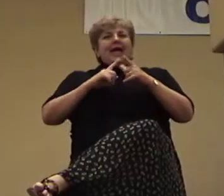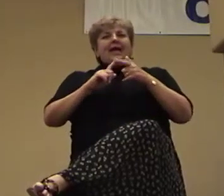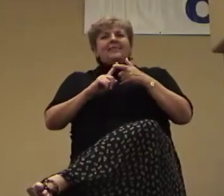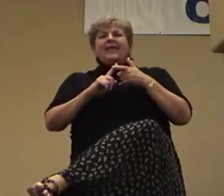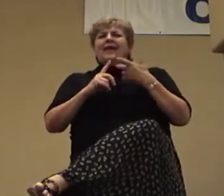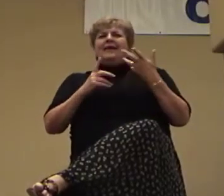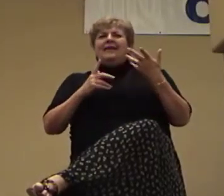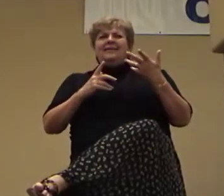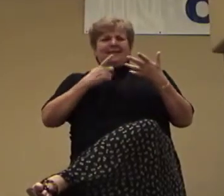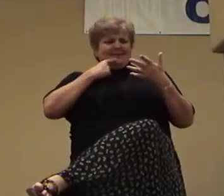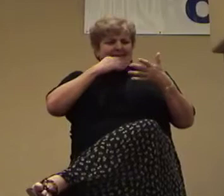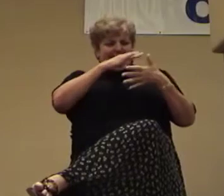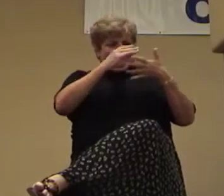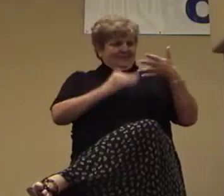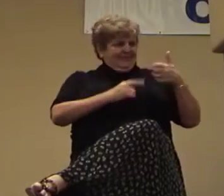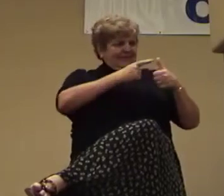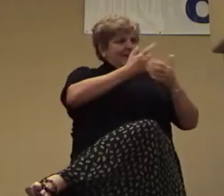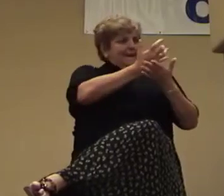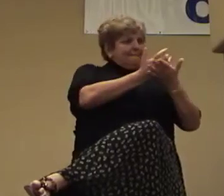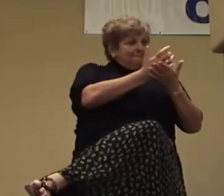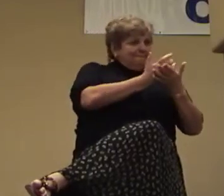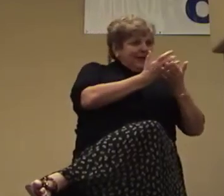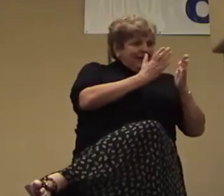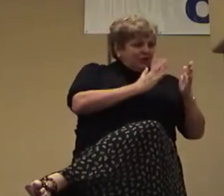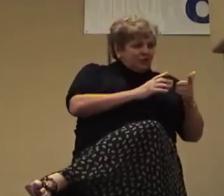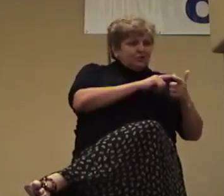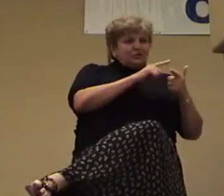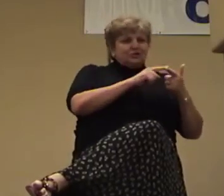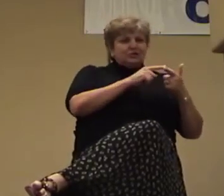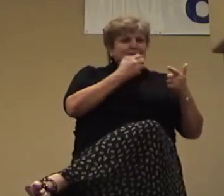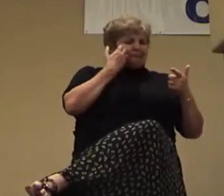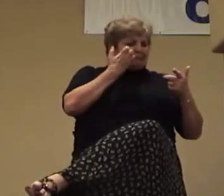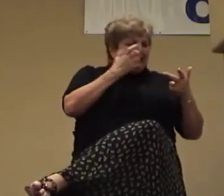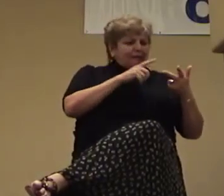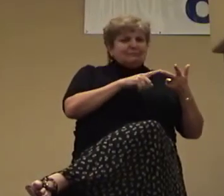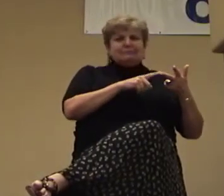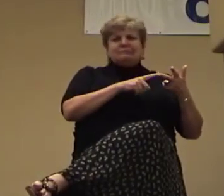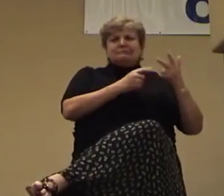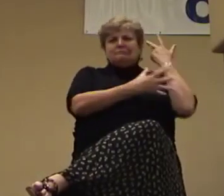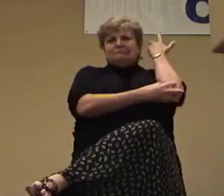beggar, queer, plain crack. I'm 4 out of 5 right there.